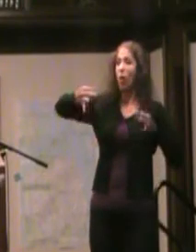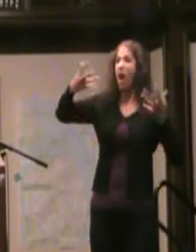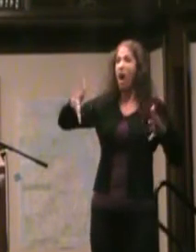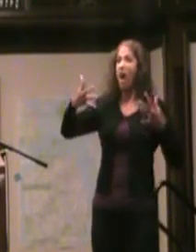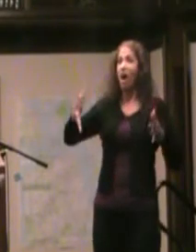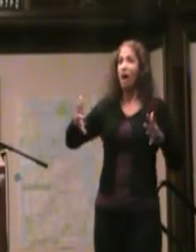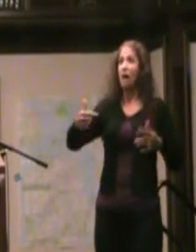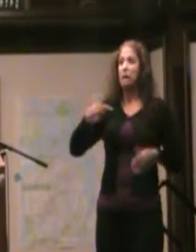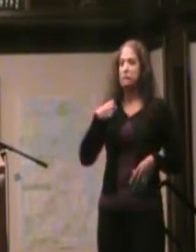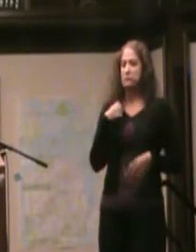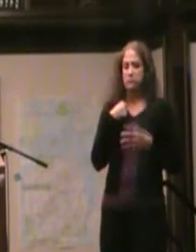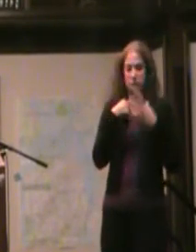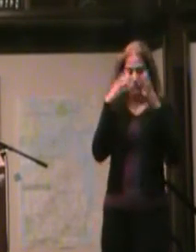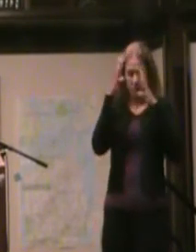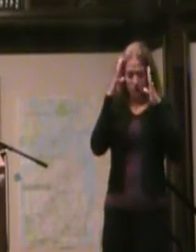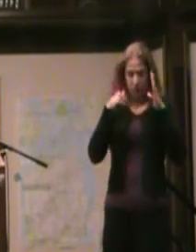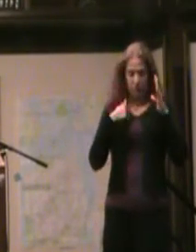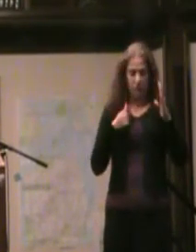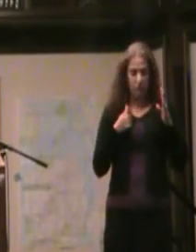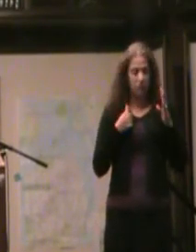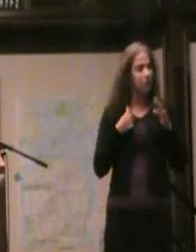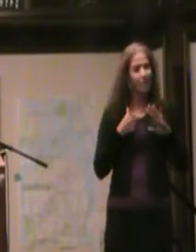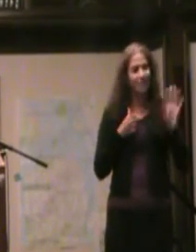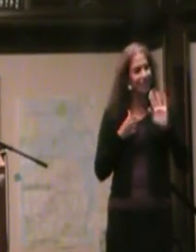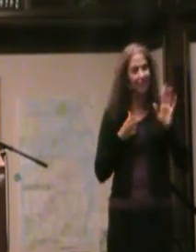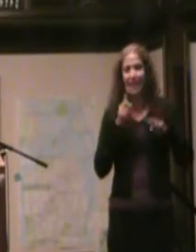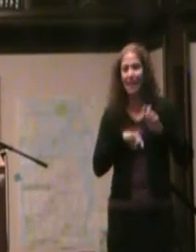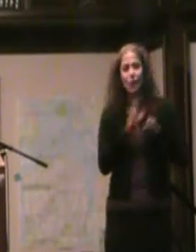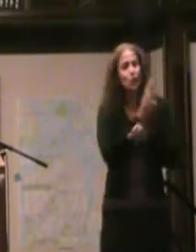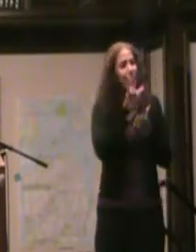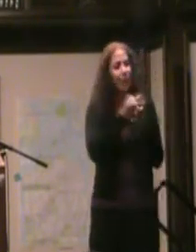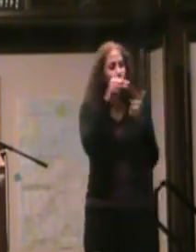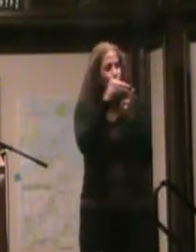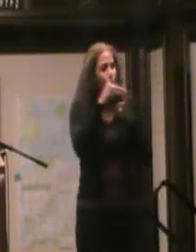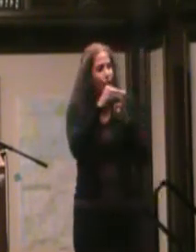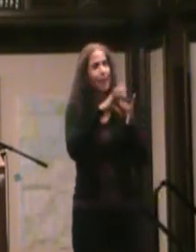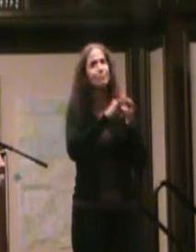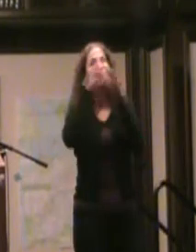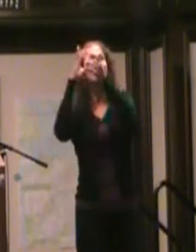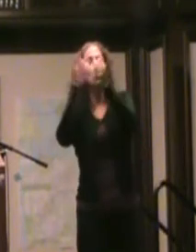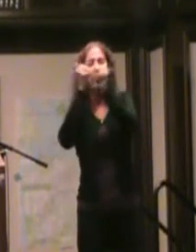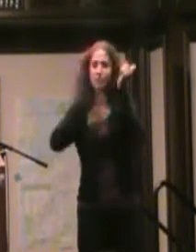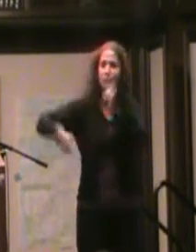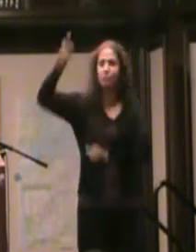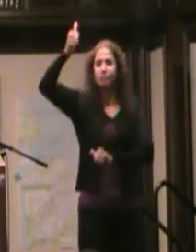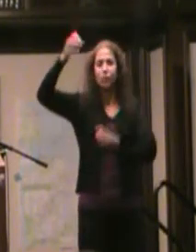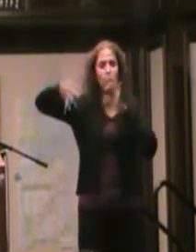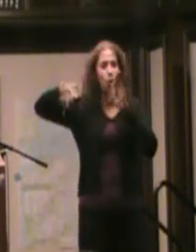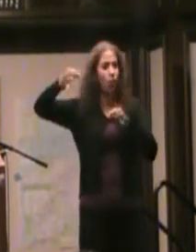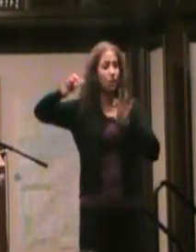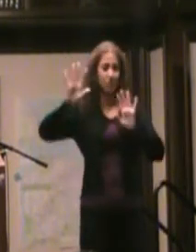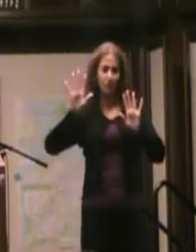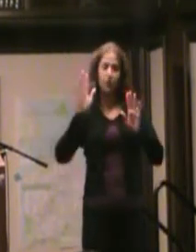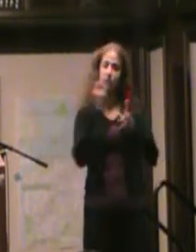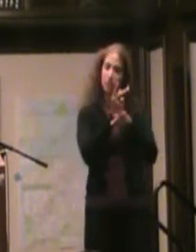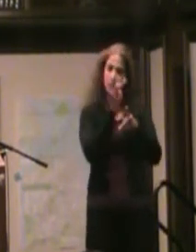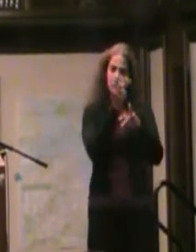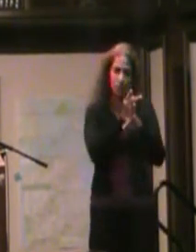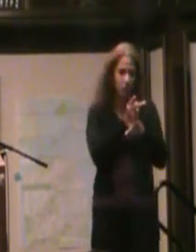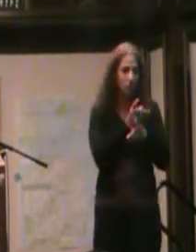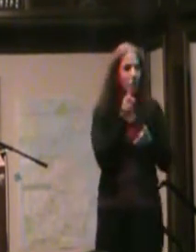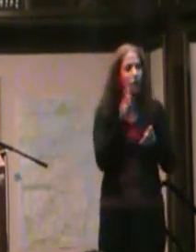trouble. Okay? So I cannot say juez magistrado. You have to become familiar with